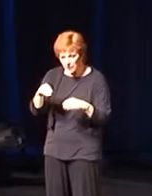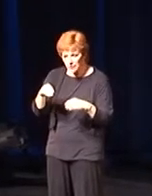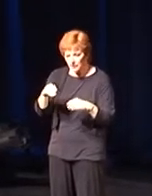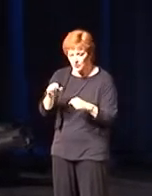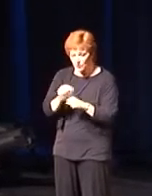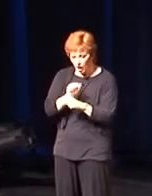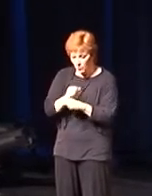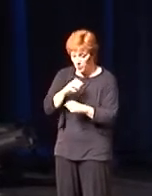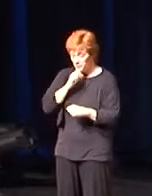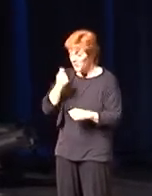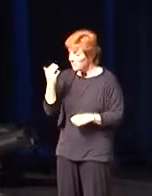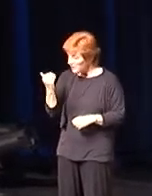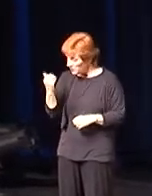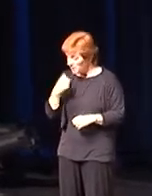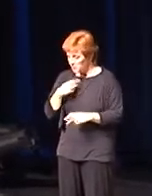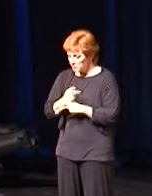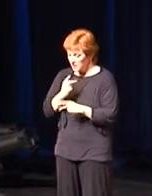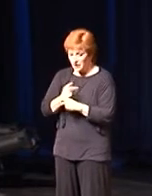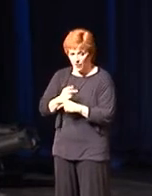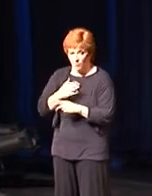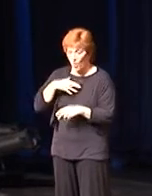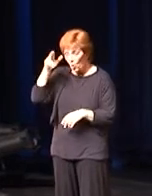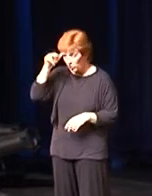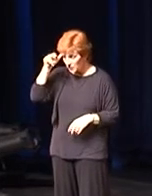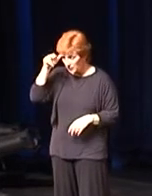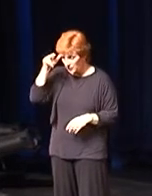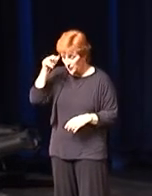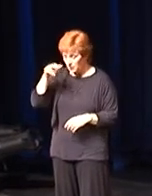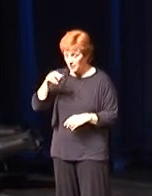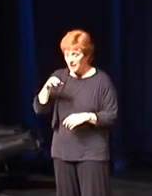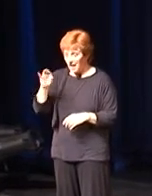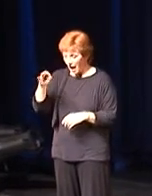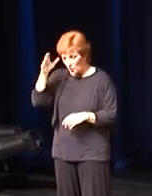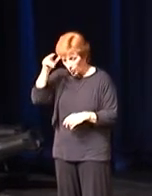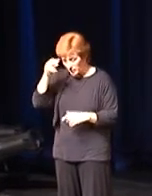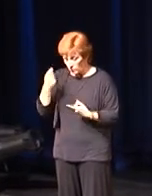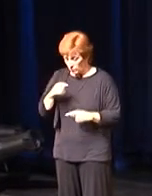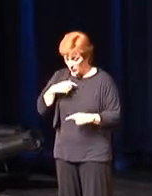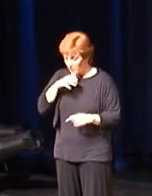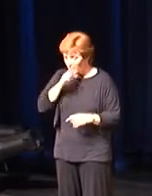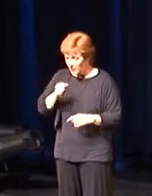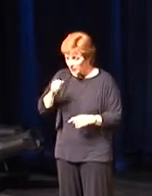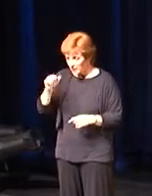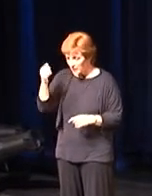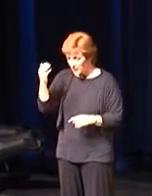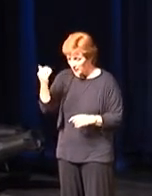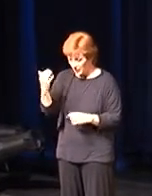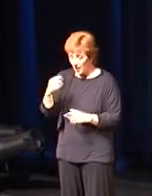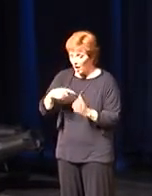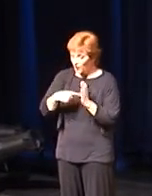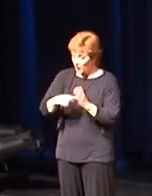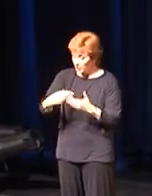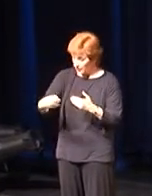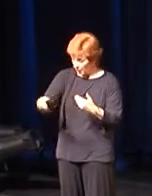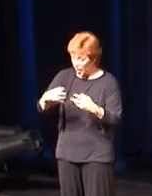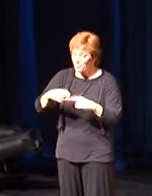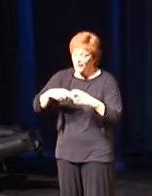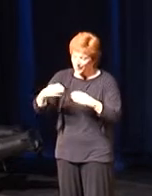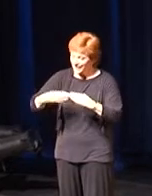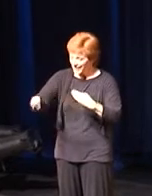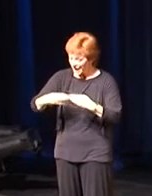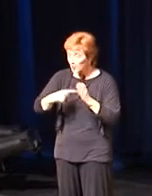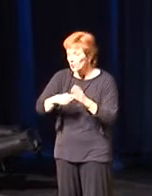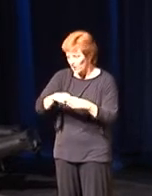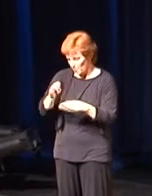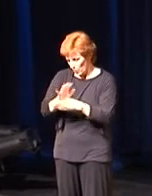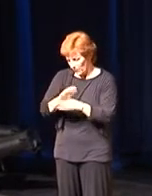When I was 15 years old, I took care of 9 horses. Also, when I was 15 years old, I built the gate that was shown in the HBO movie. I built